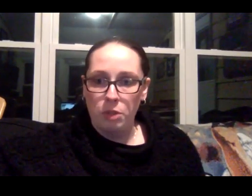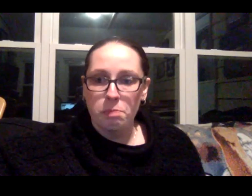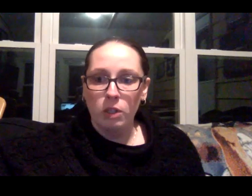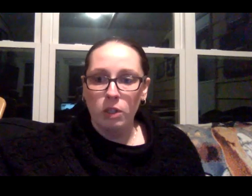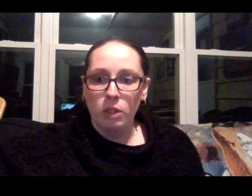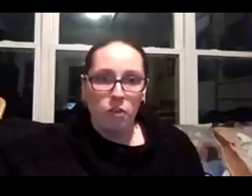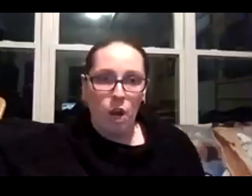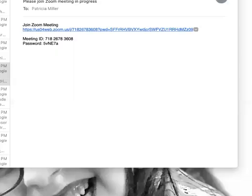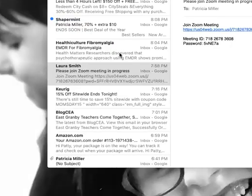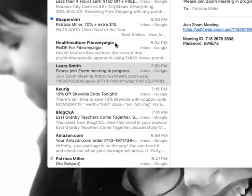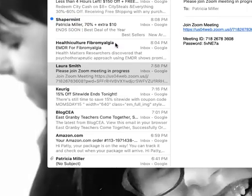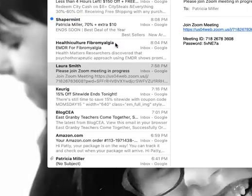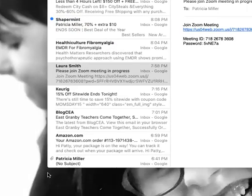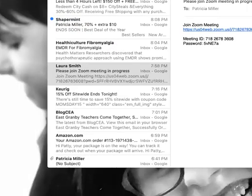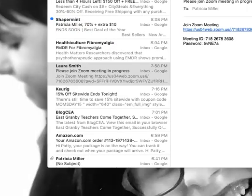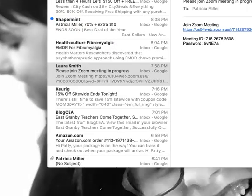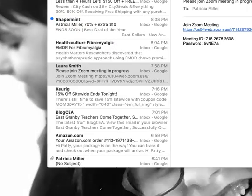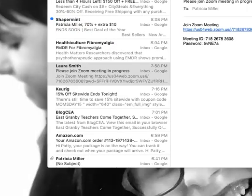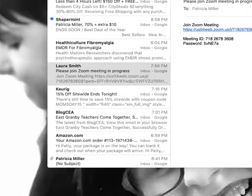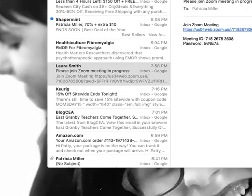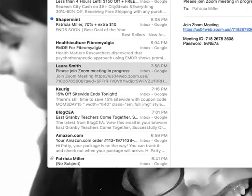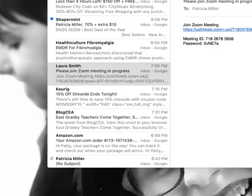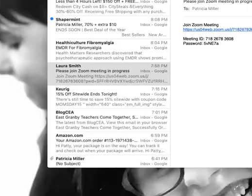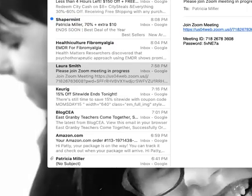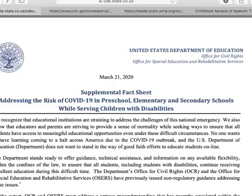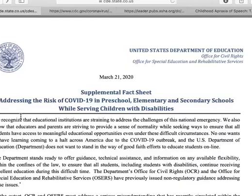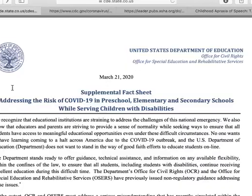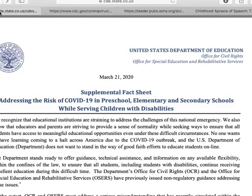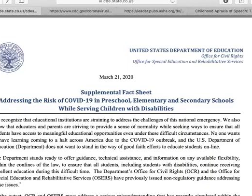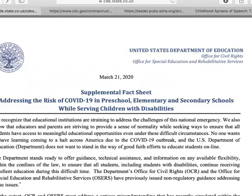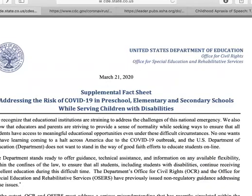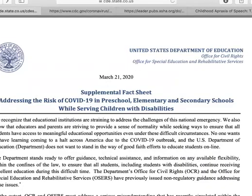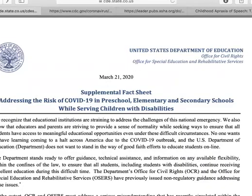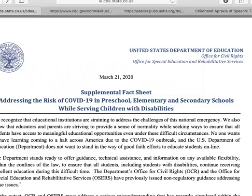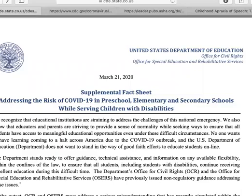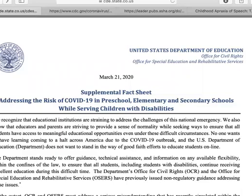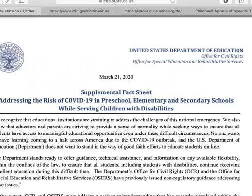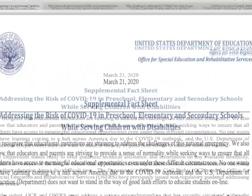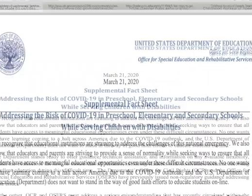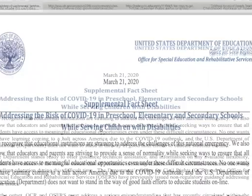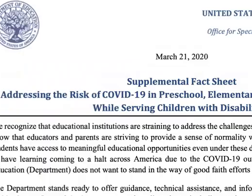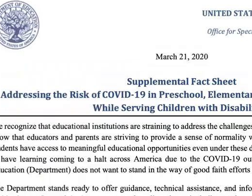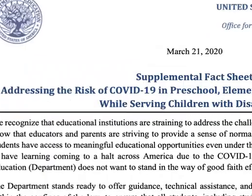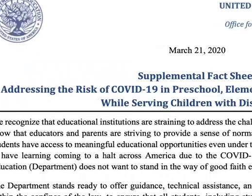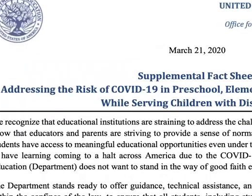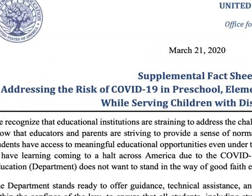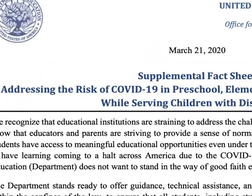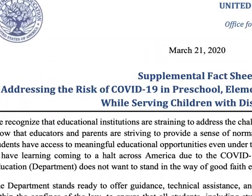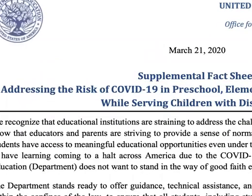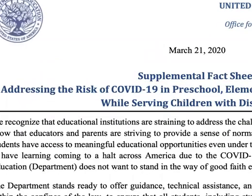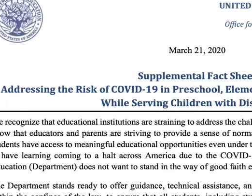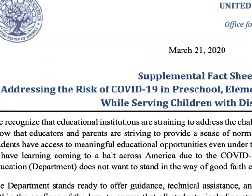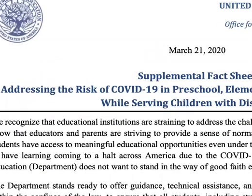I was pulling from just now. While you're sharing that, can I ask you a quick question? When we talk